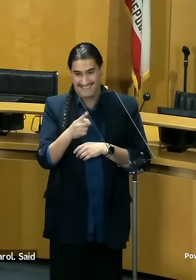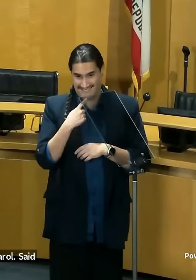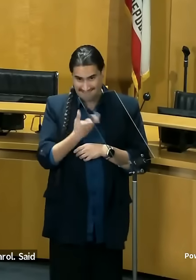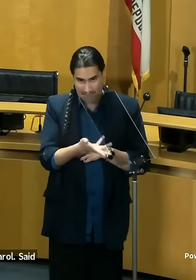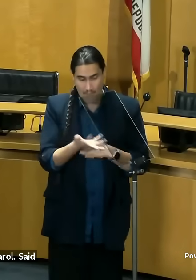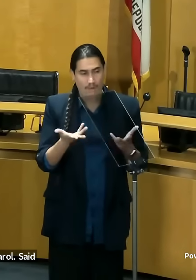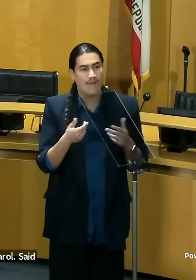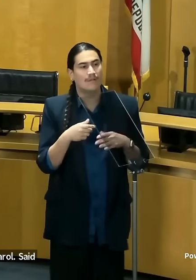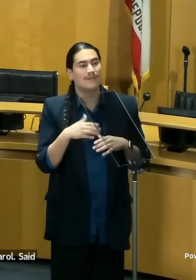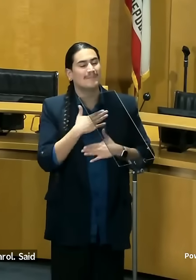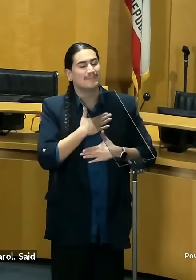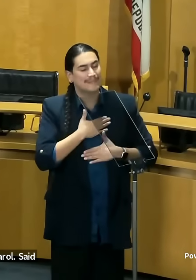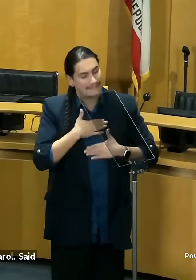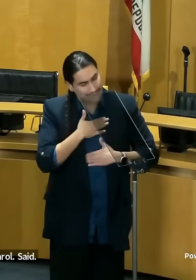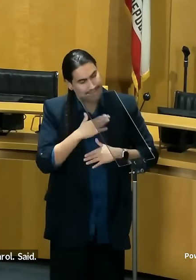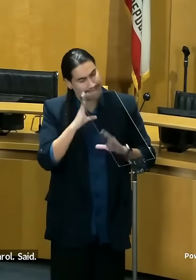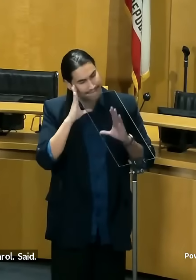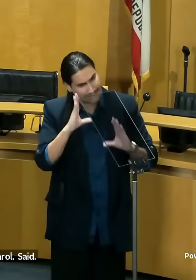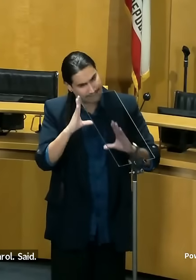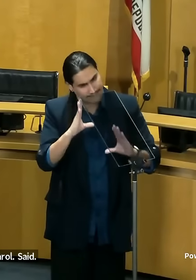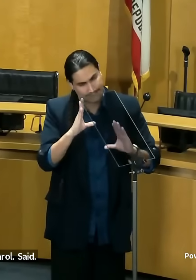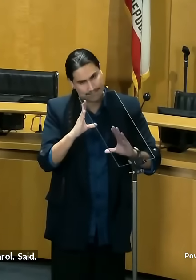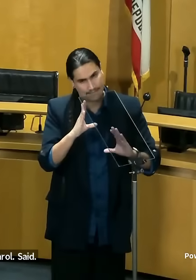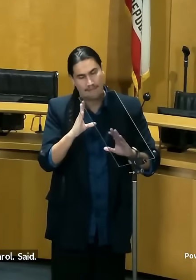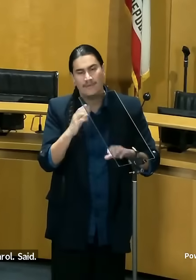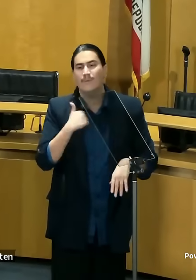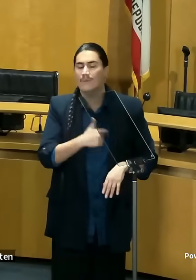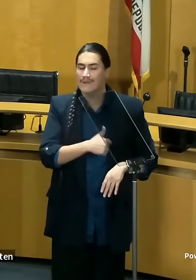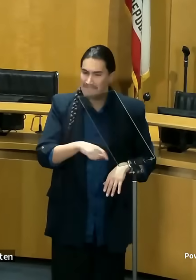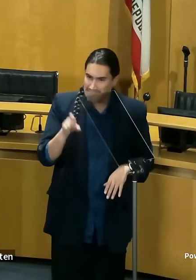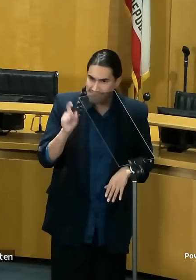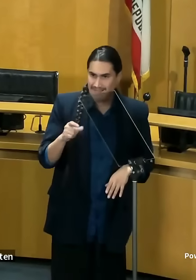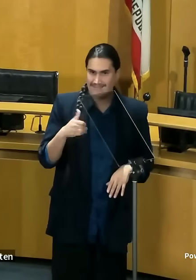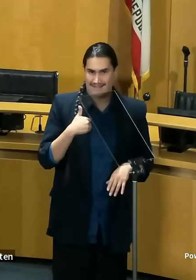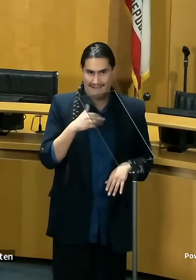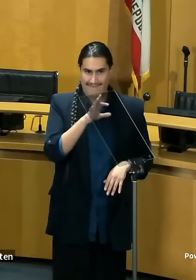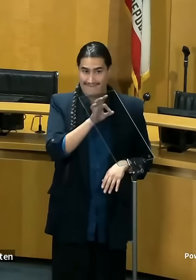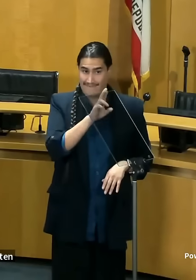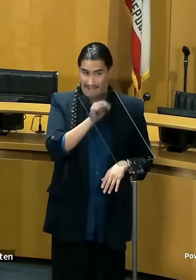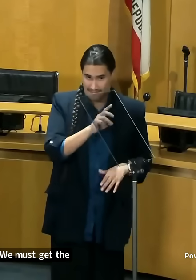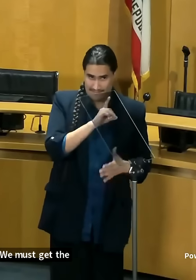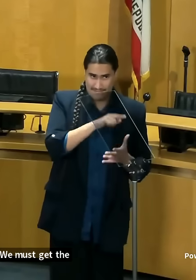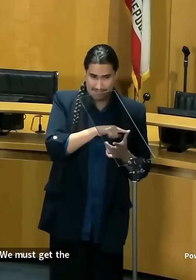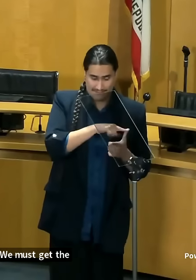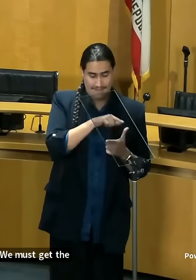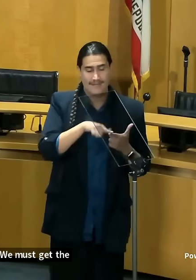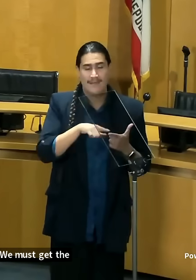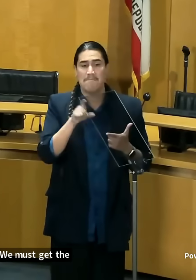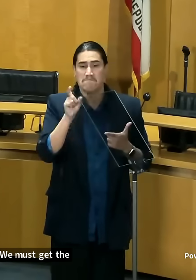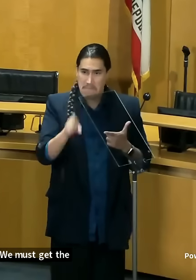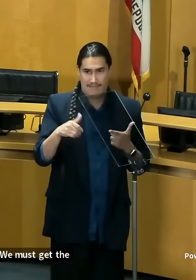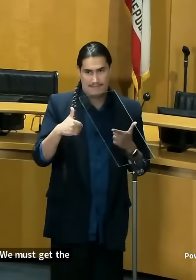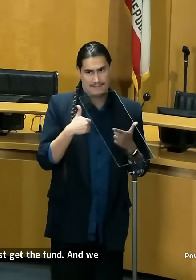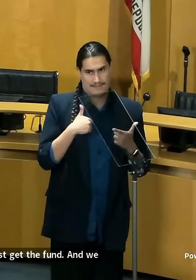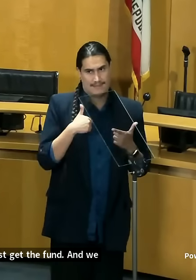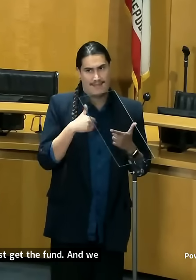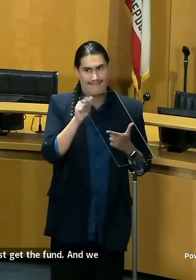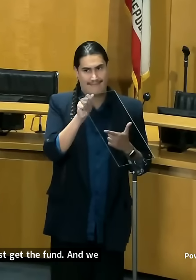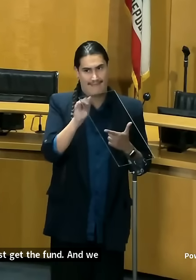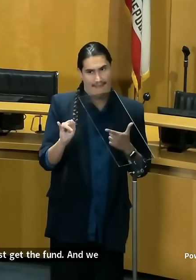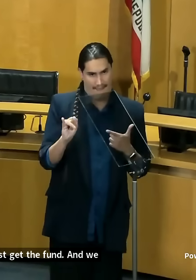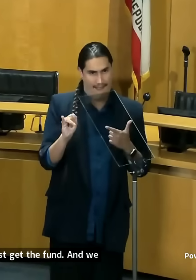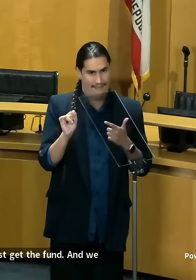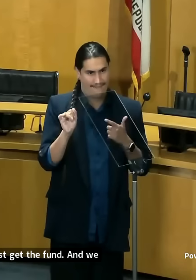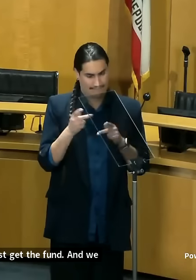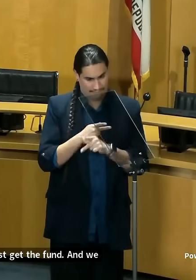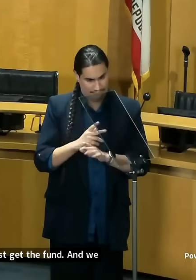please listen carefully. We must get the fund and we must get the AI.